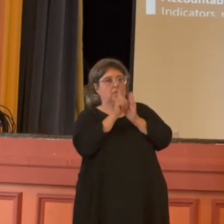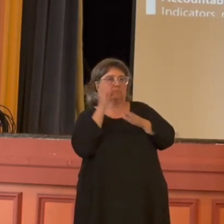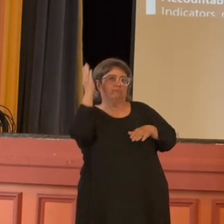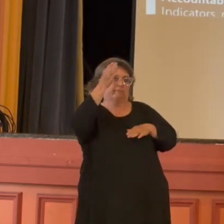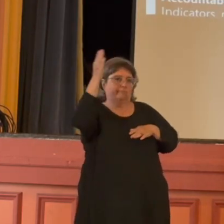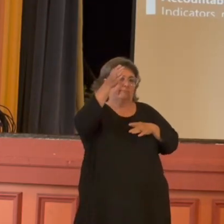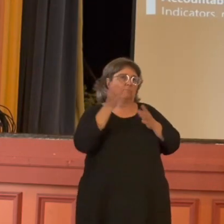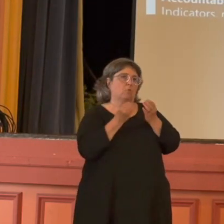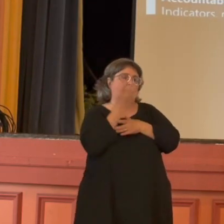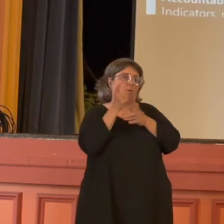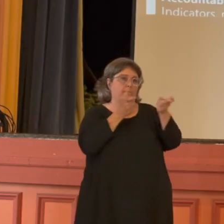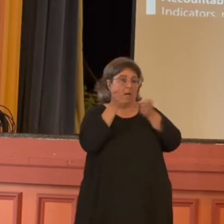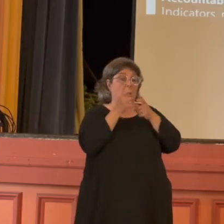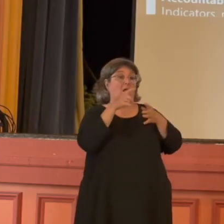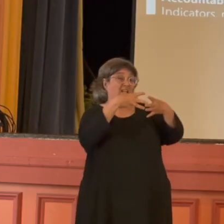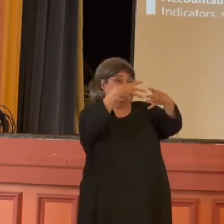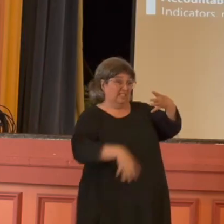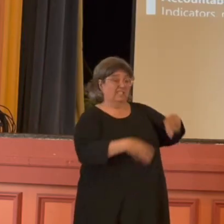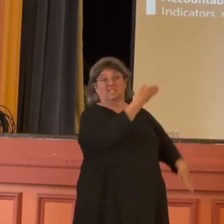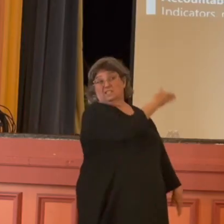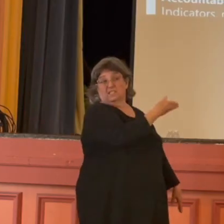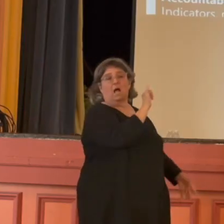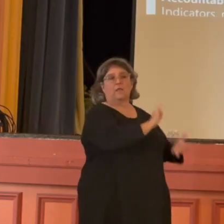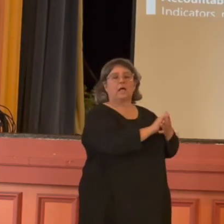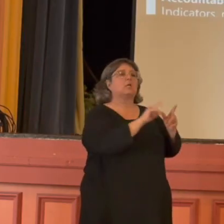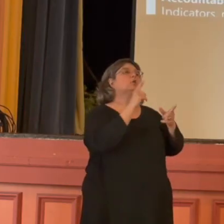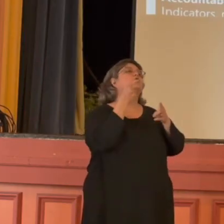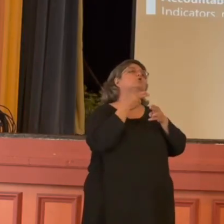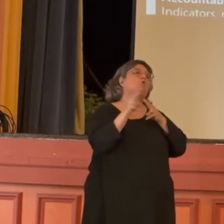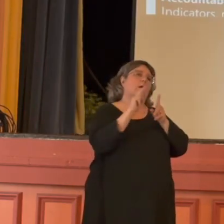growth management. These are just a lens